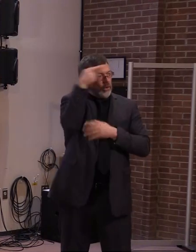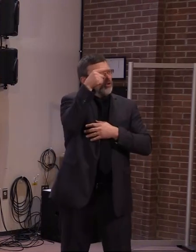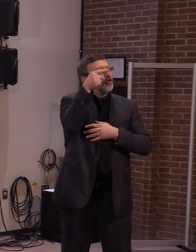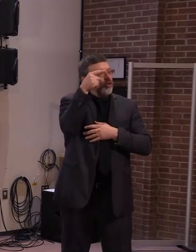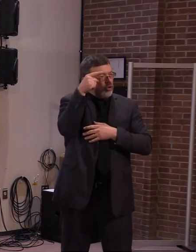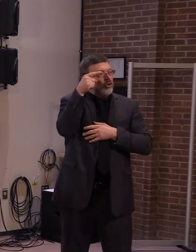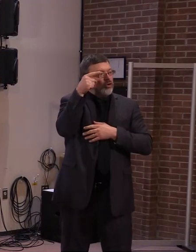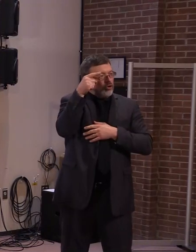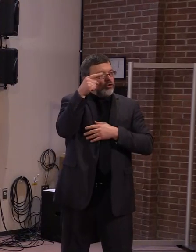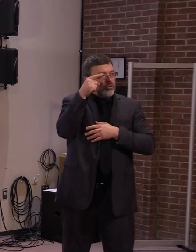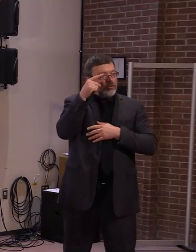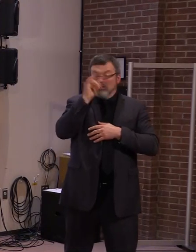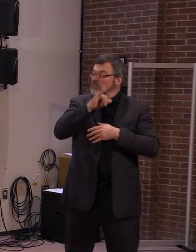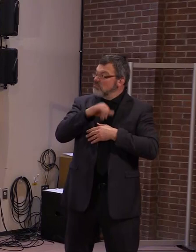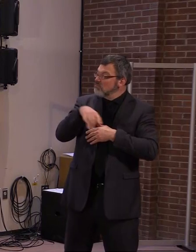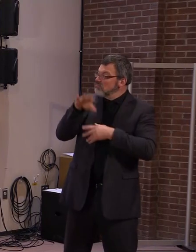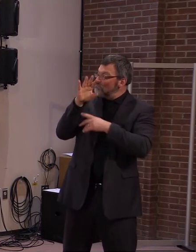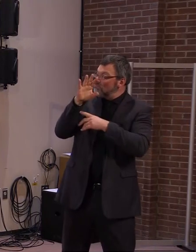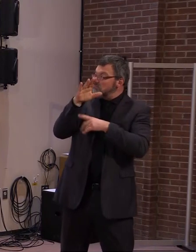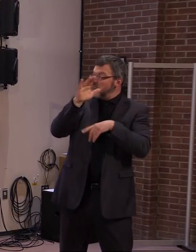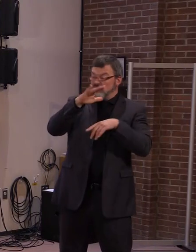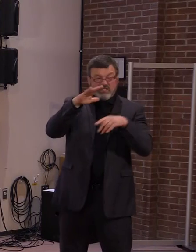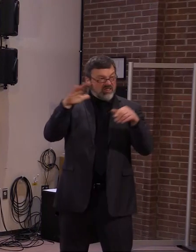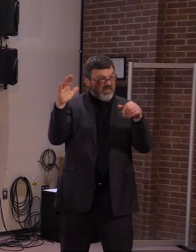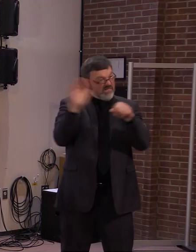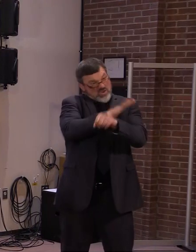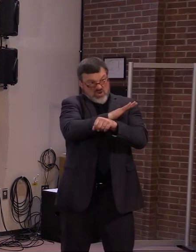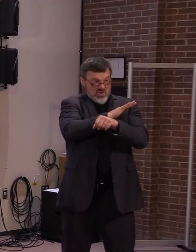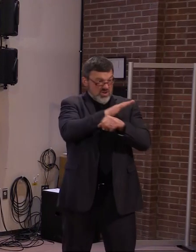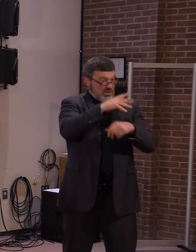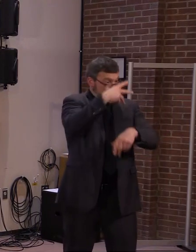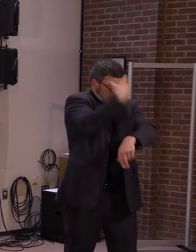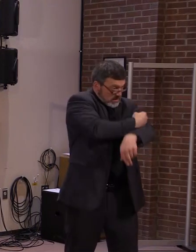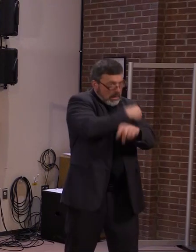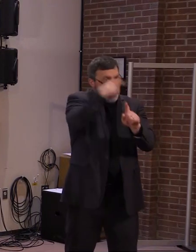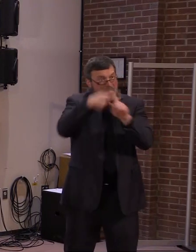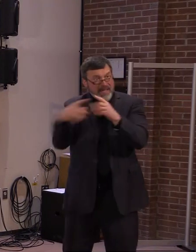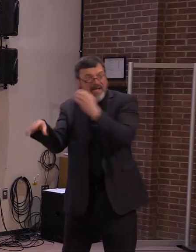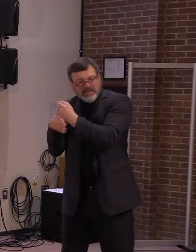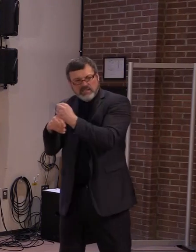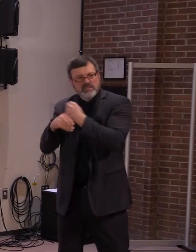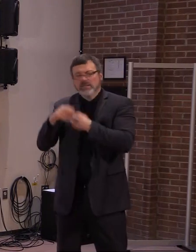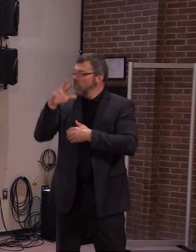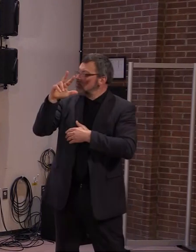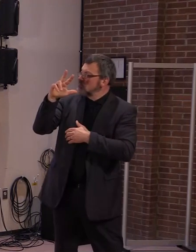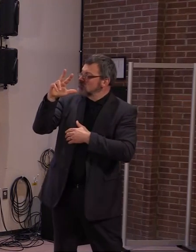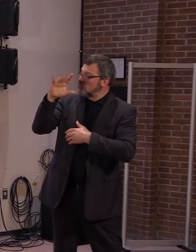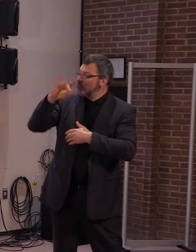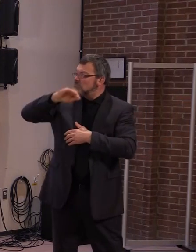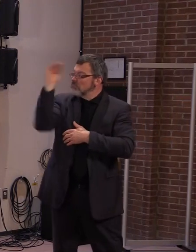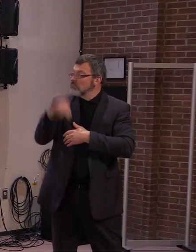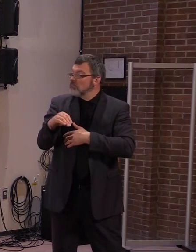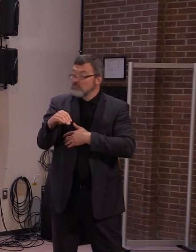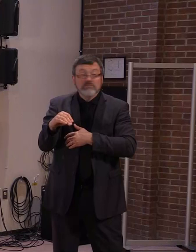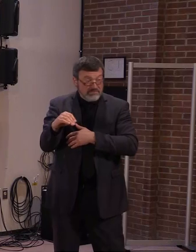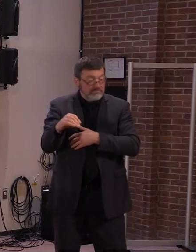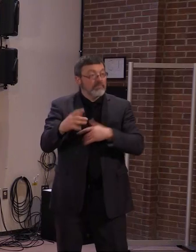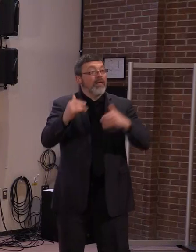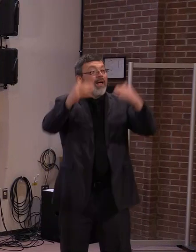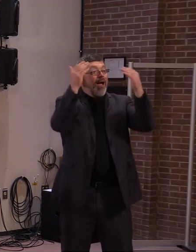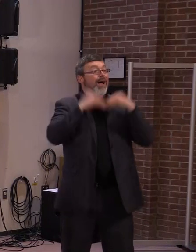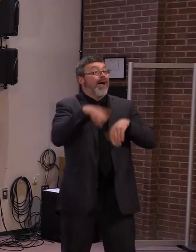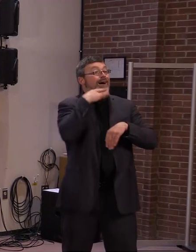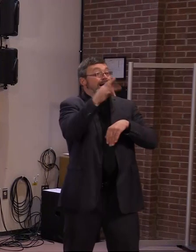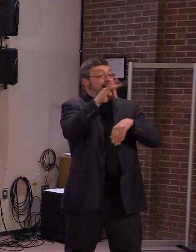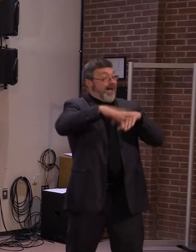42% of those fully vaccinated. So making good progress there, that will certainly help keep the most vulnerable out of the hospital,